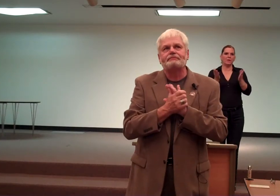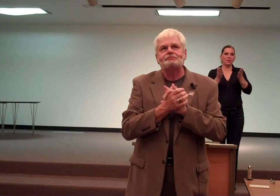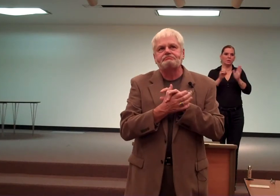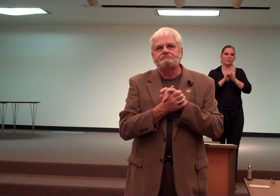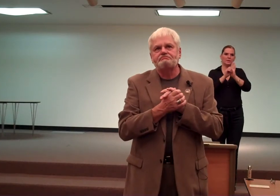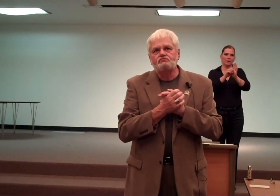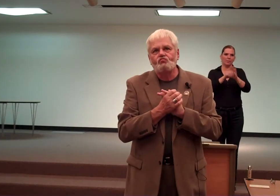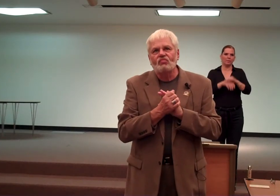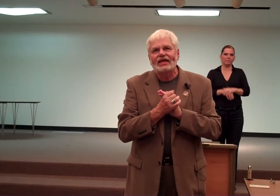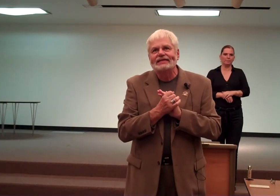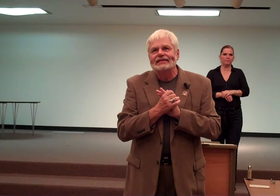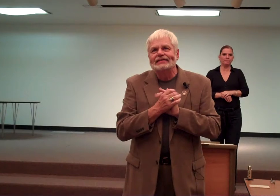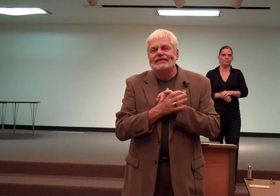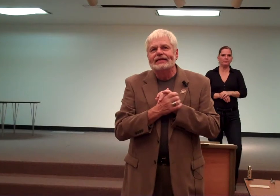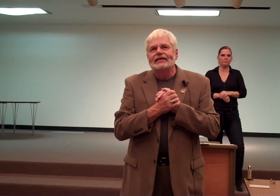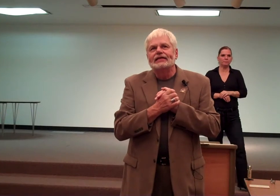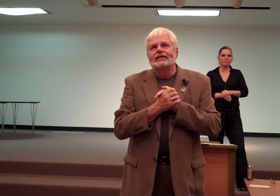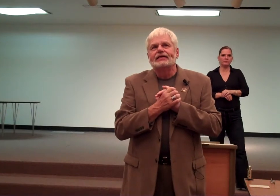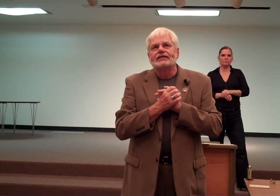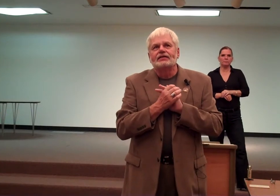example.